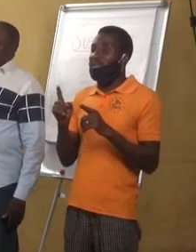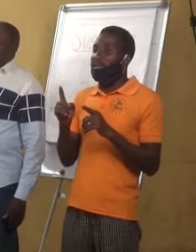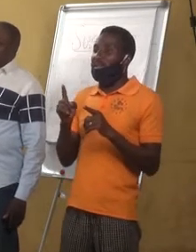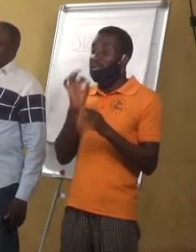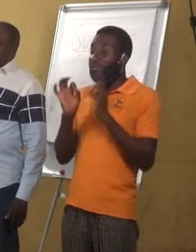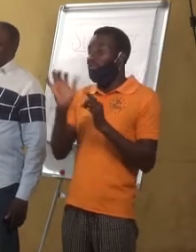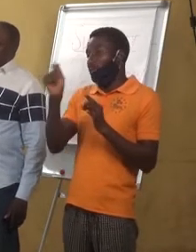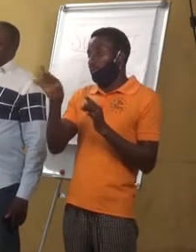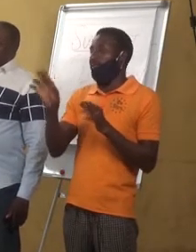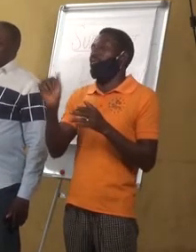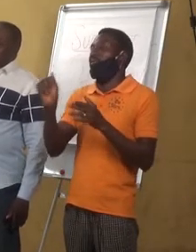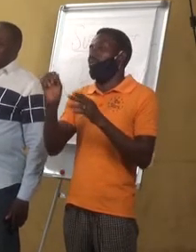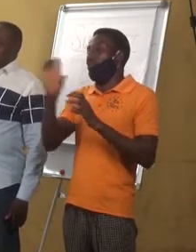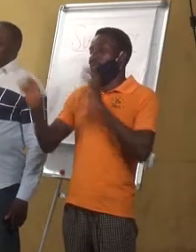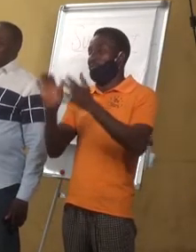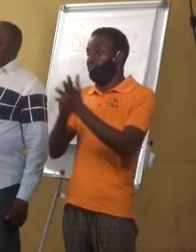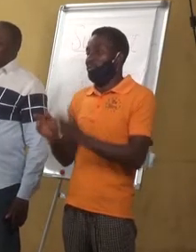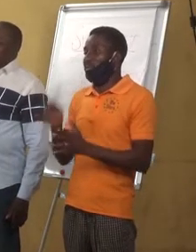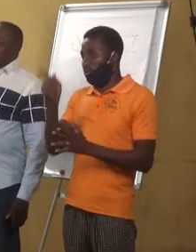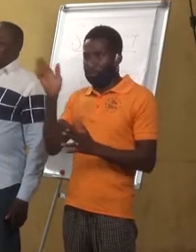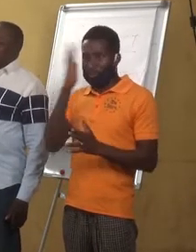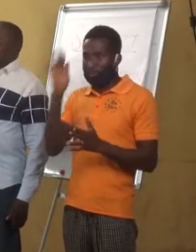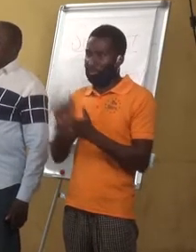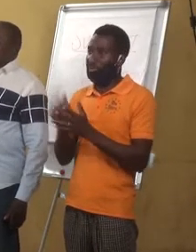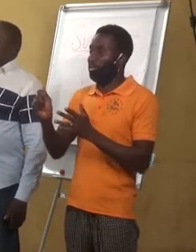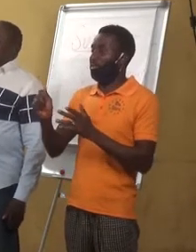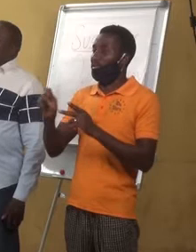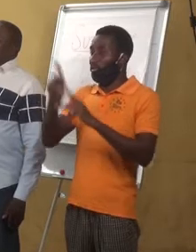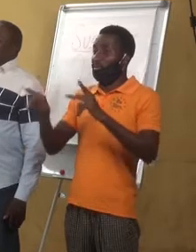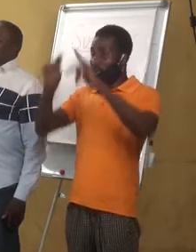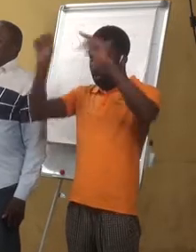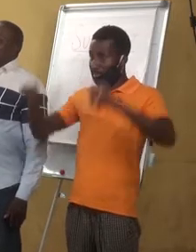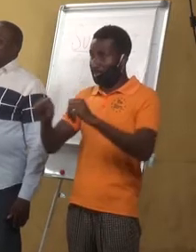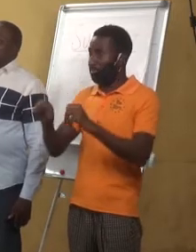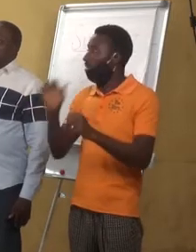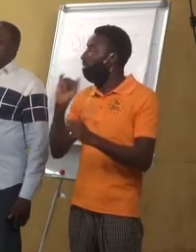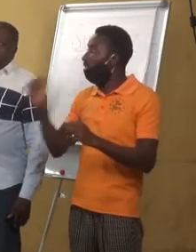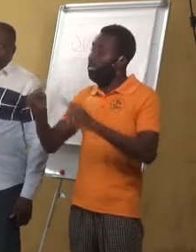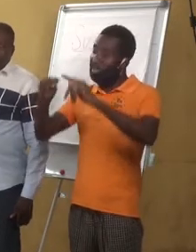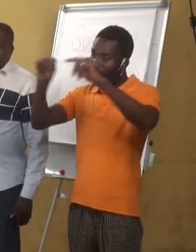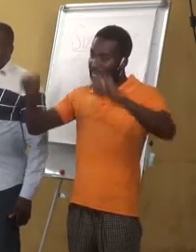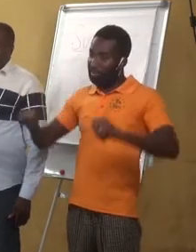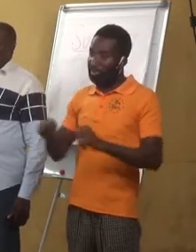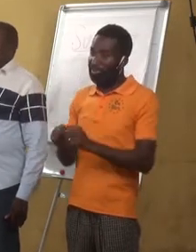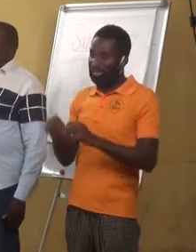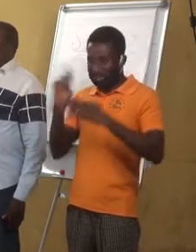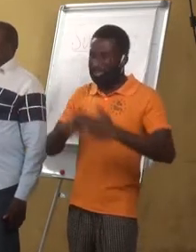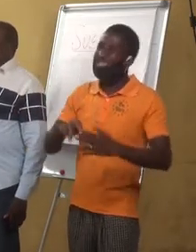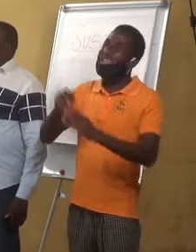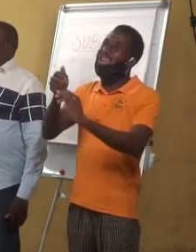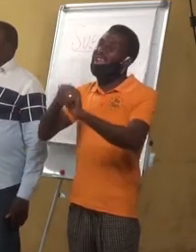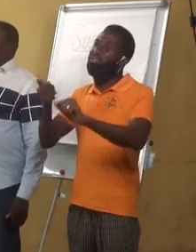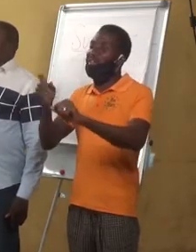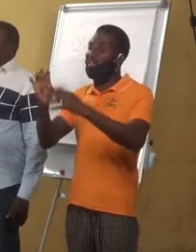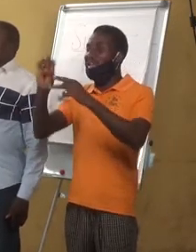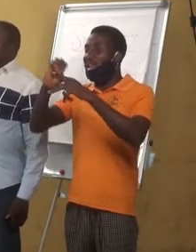that the periodic table is the table that is representing everything on earth. Every